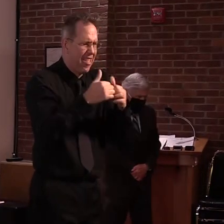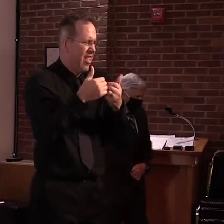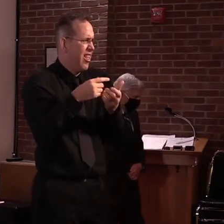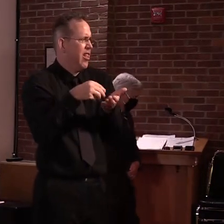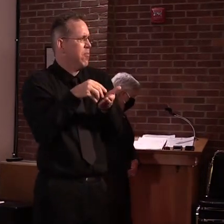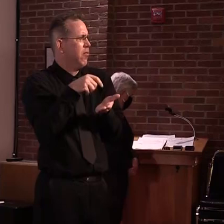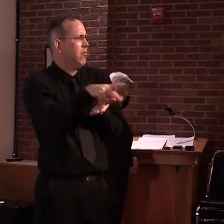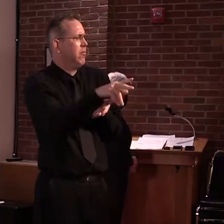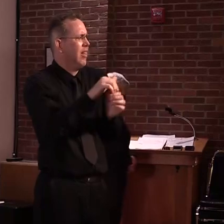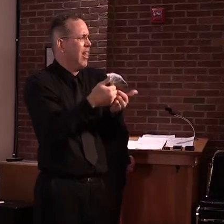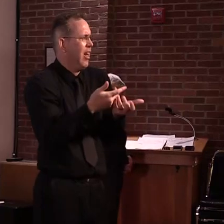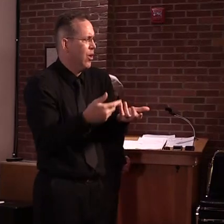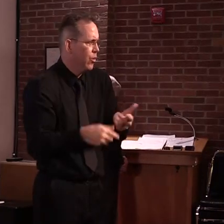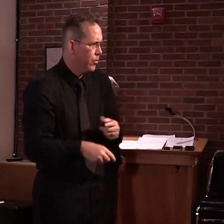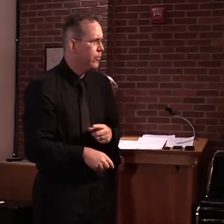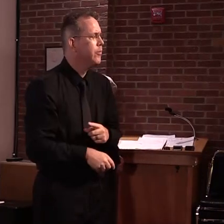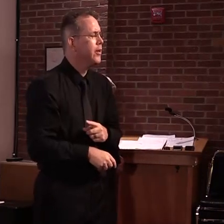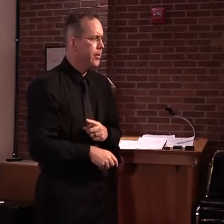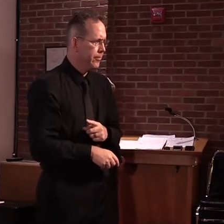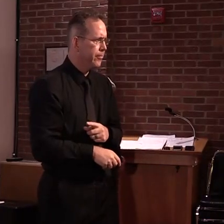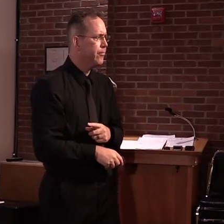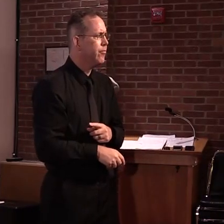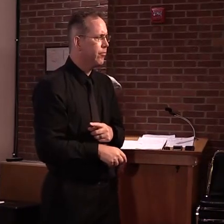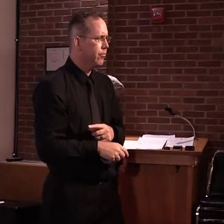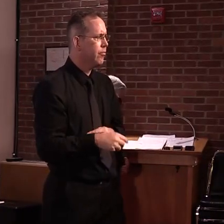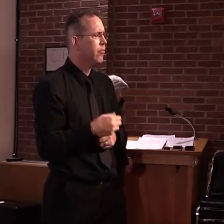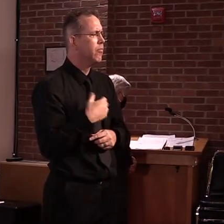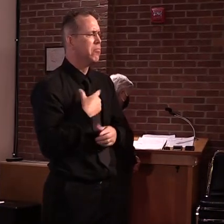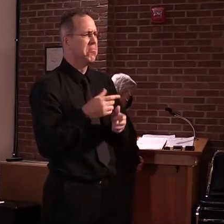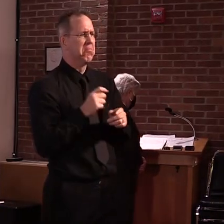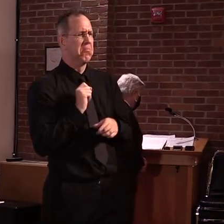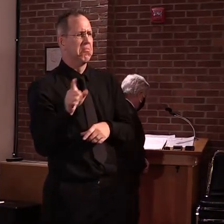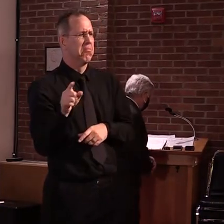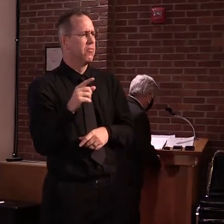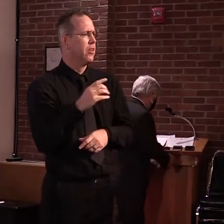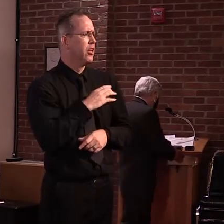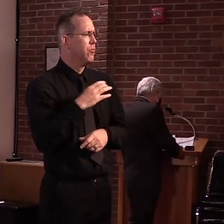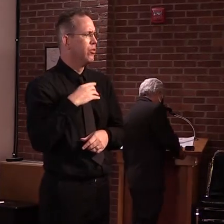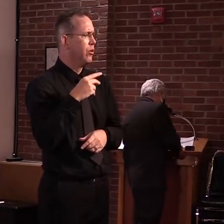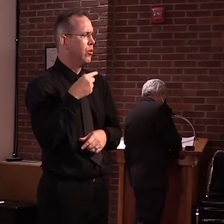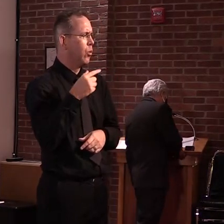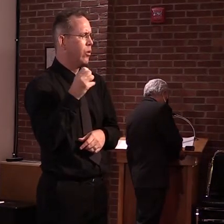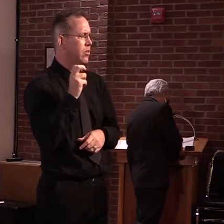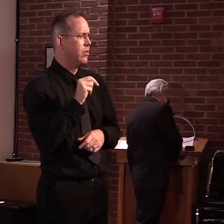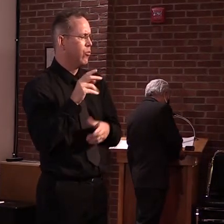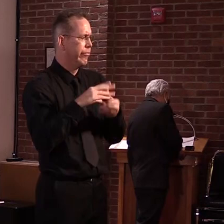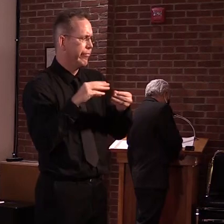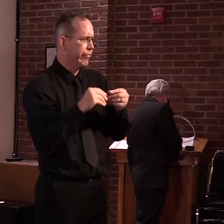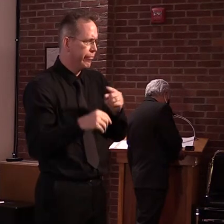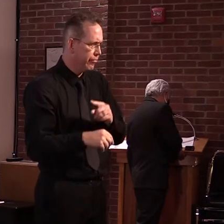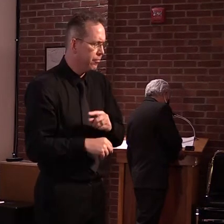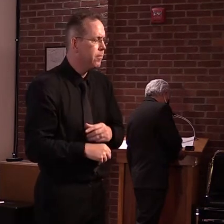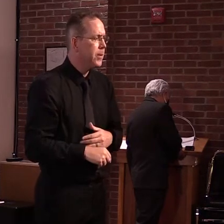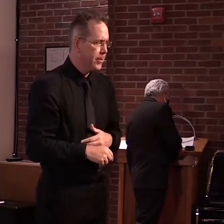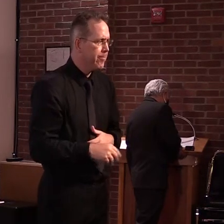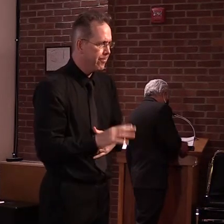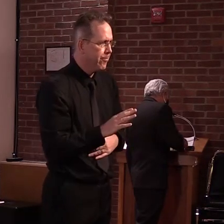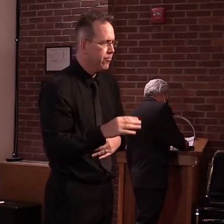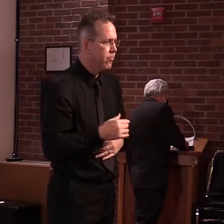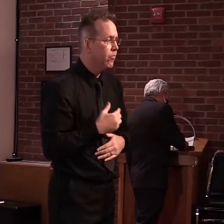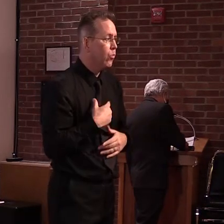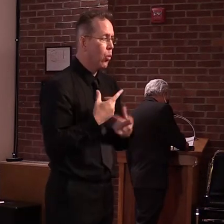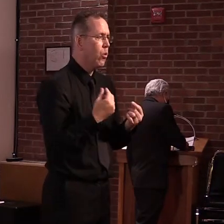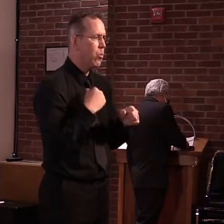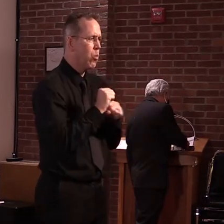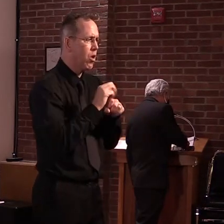Thanks, Ann. Yeah, we are working, as I speak, we are working with various, the tax department and others